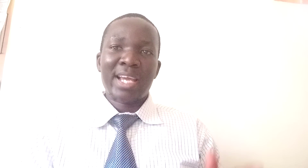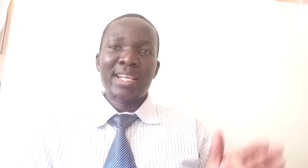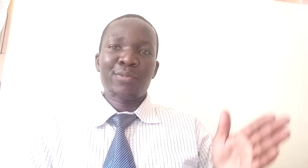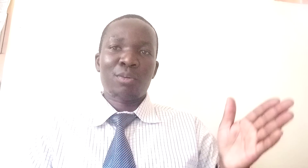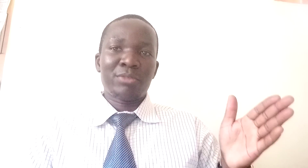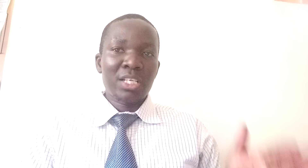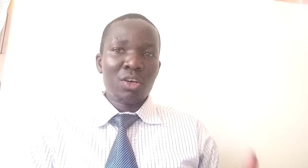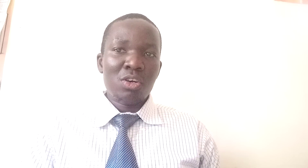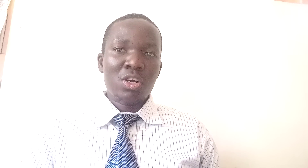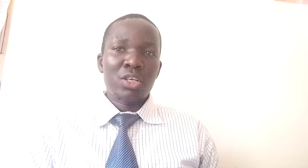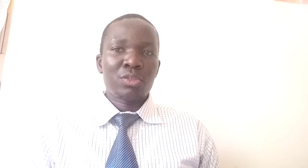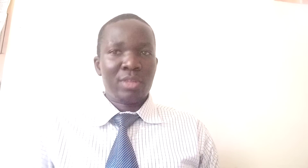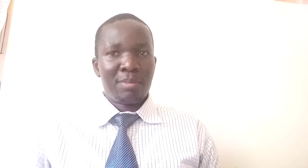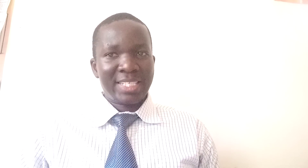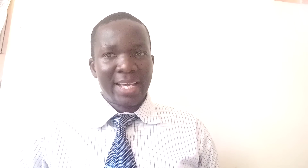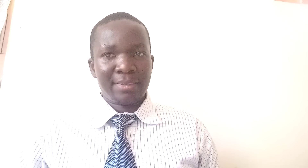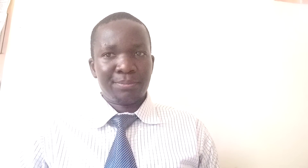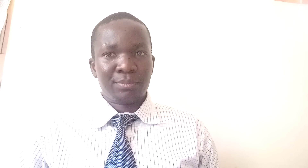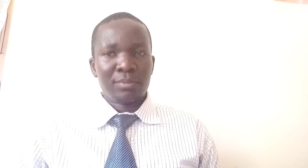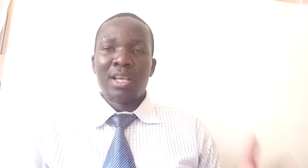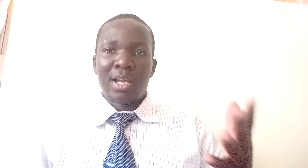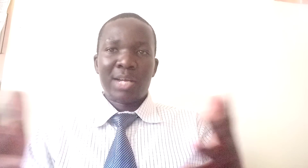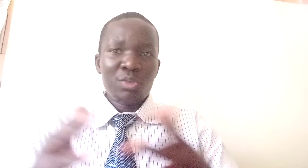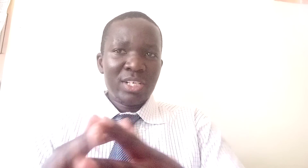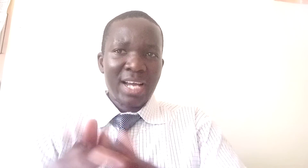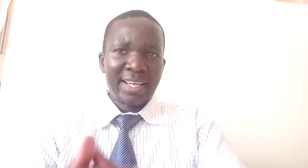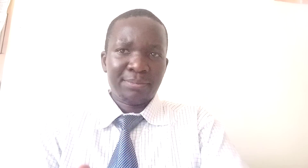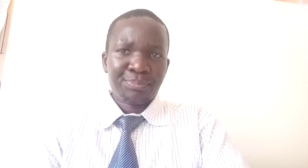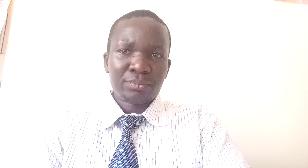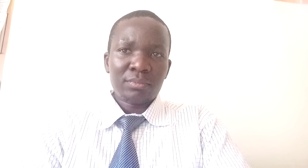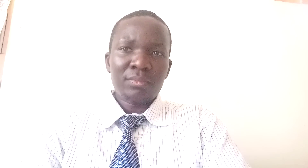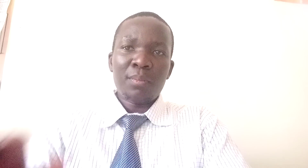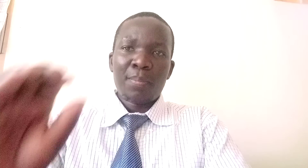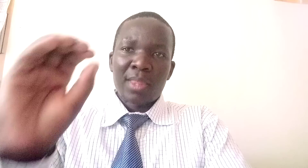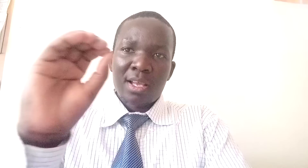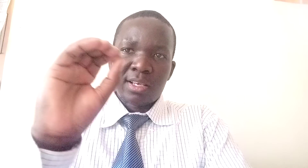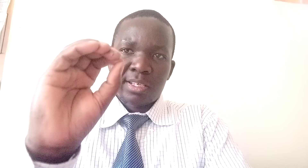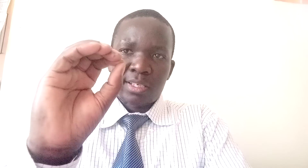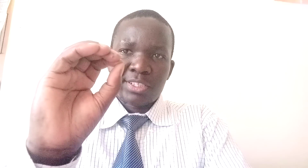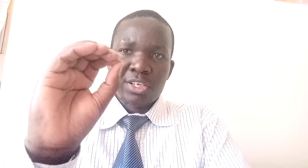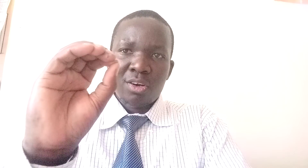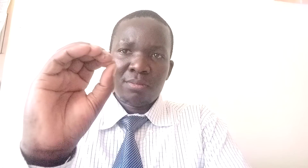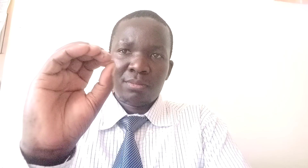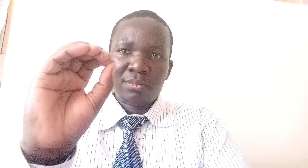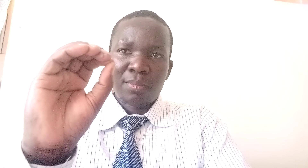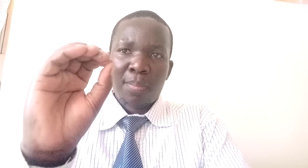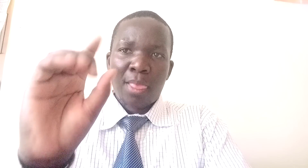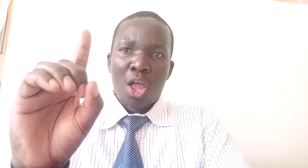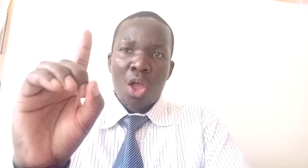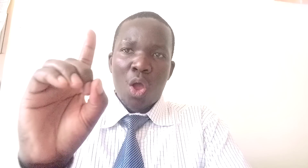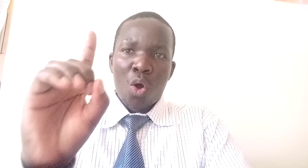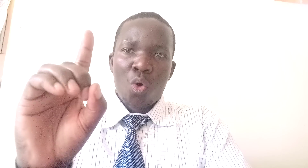signing from 0 to number 10. Can we do it again? 0,